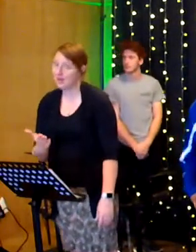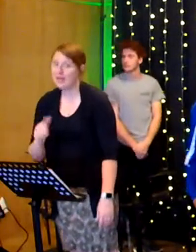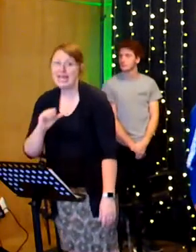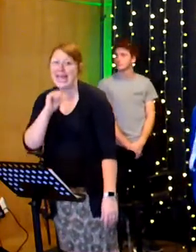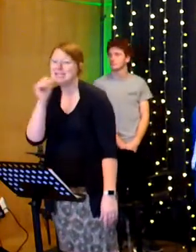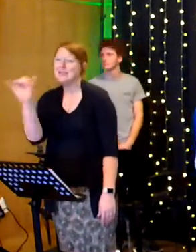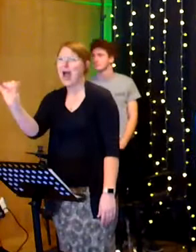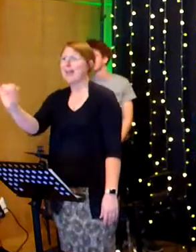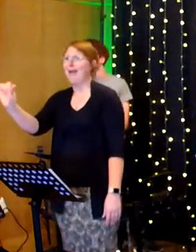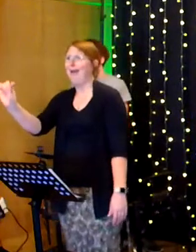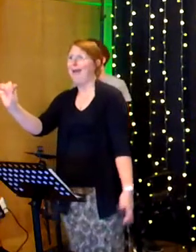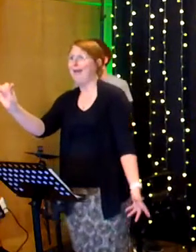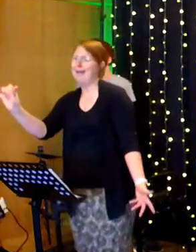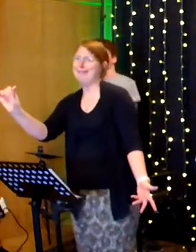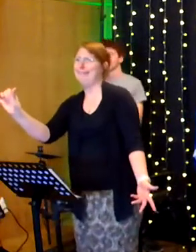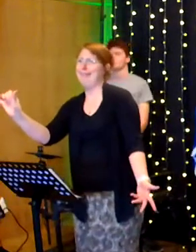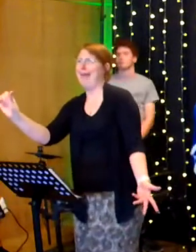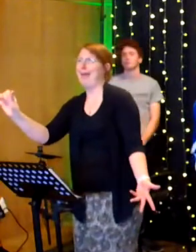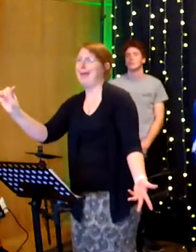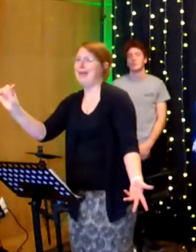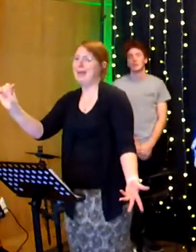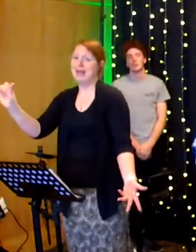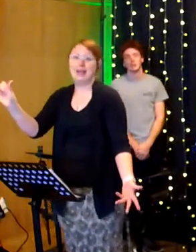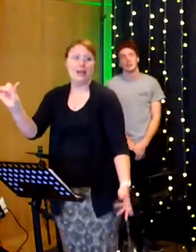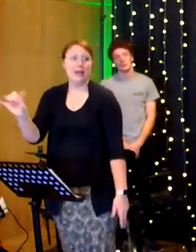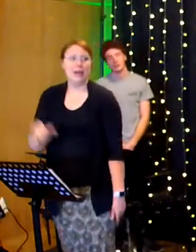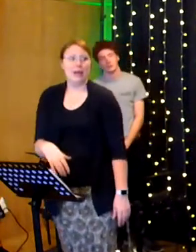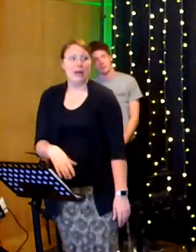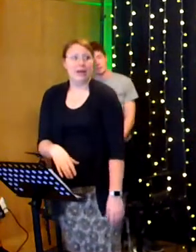of, you know,